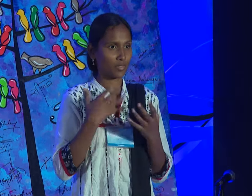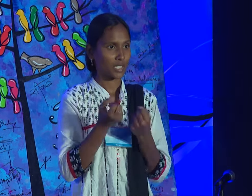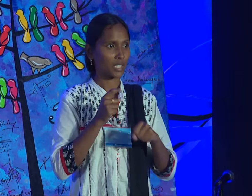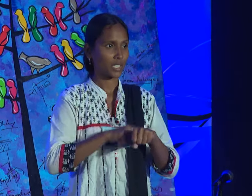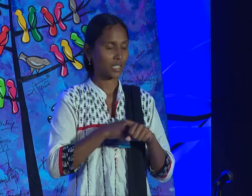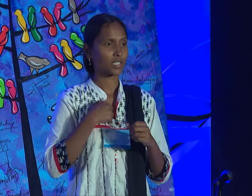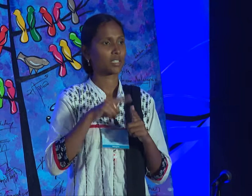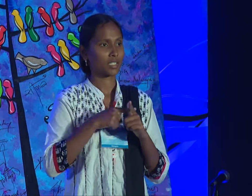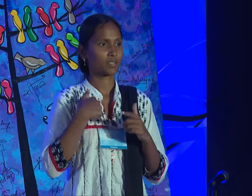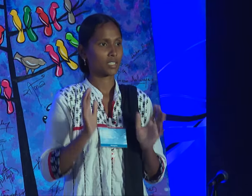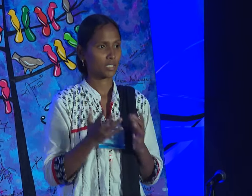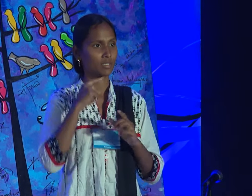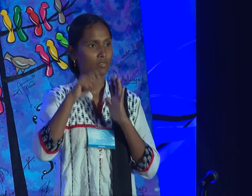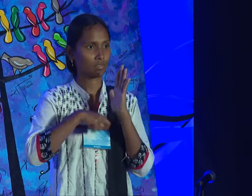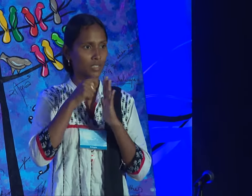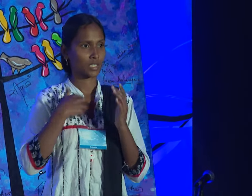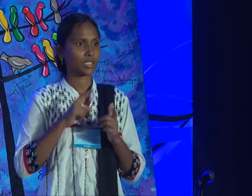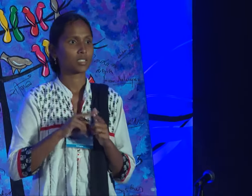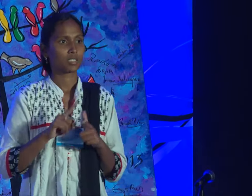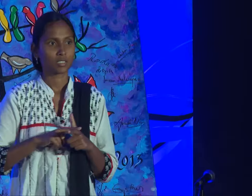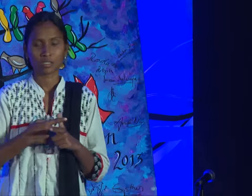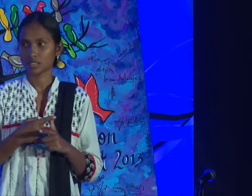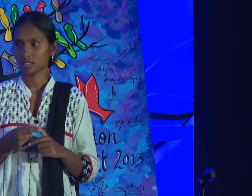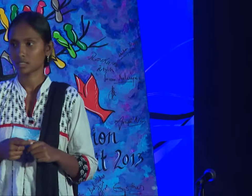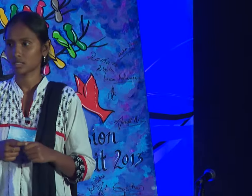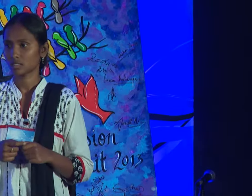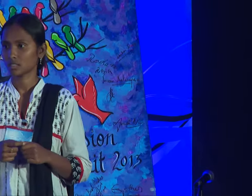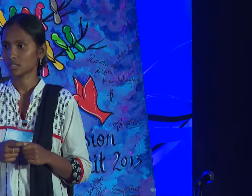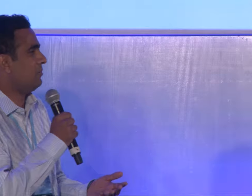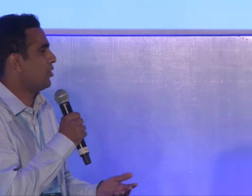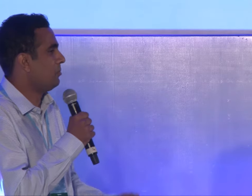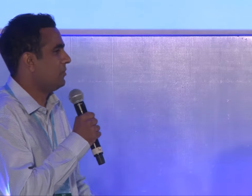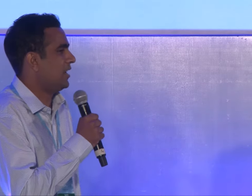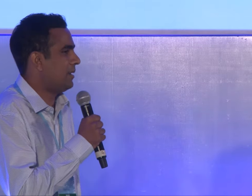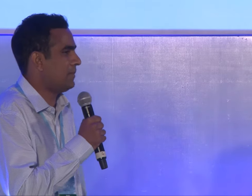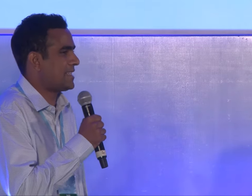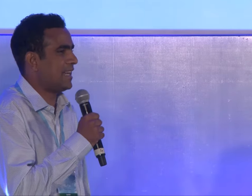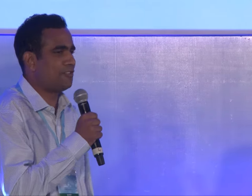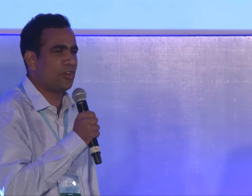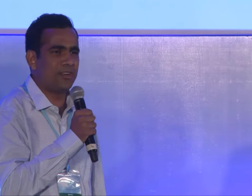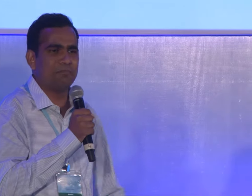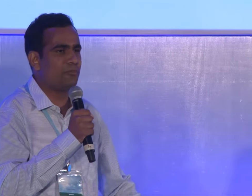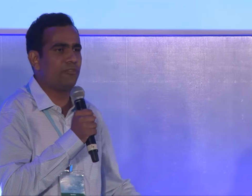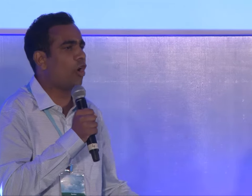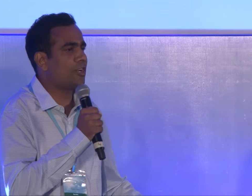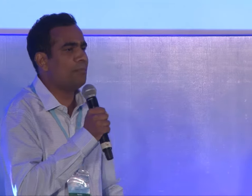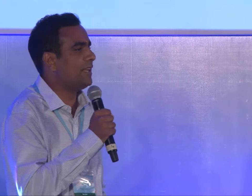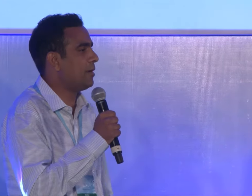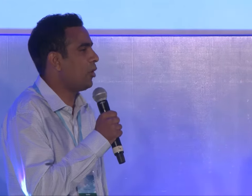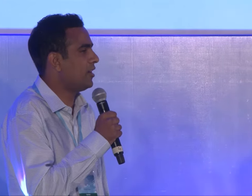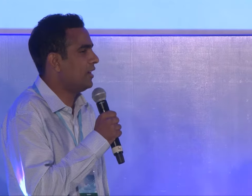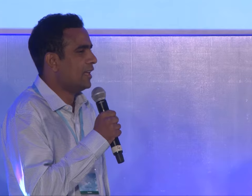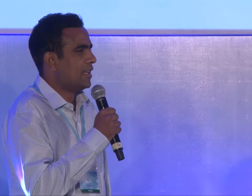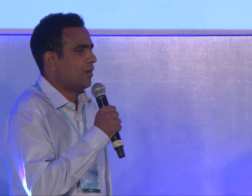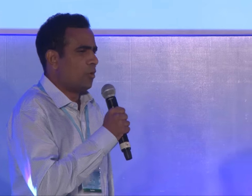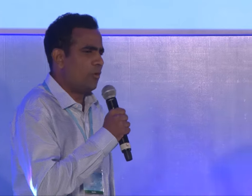come back to this film. So we shot an email to Rudranil. We got just, as an afterthought, forgot completely